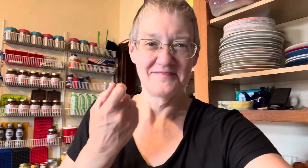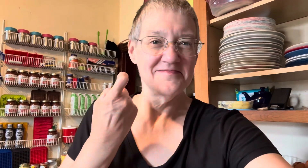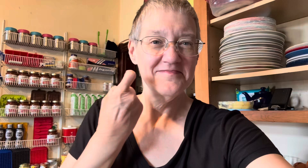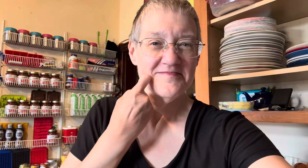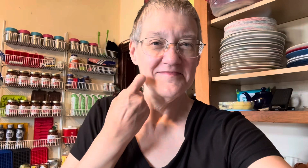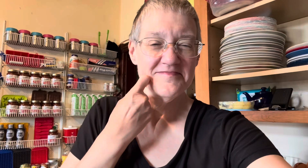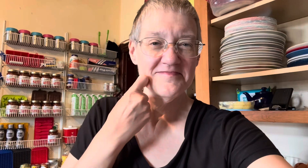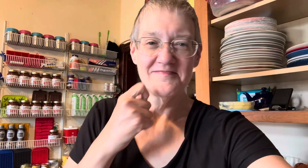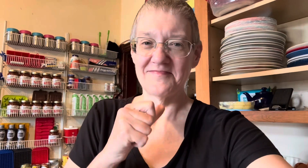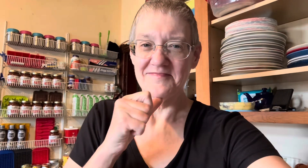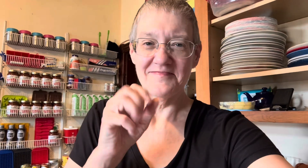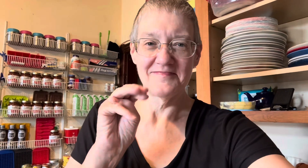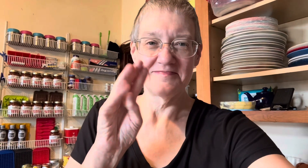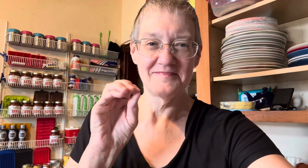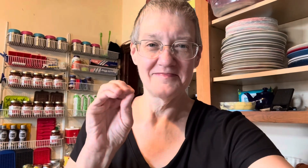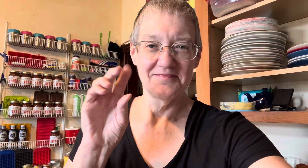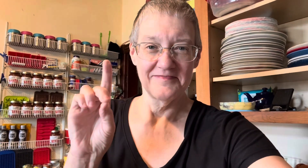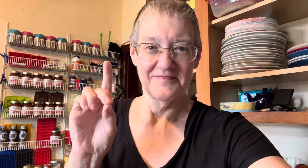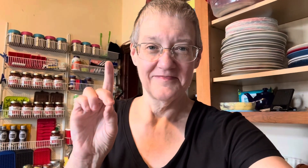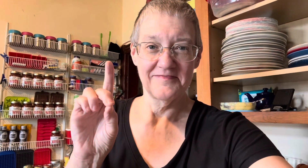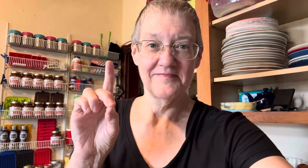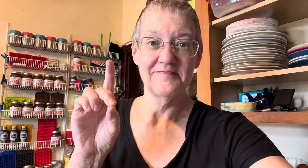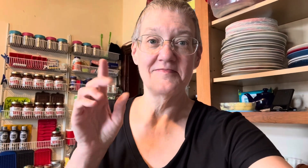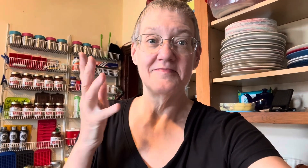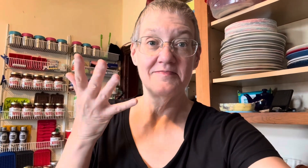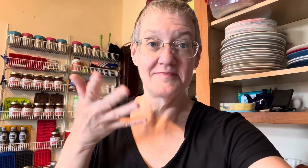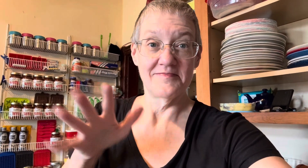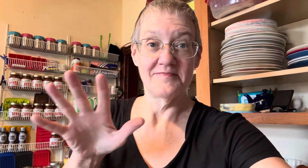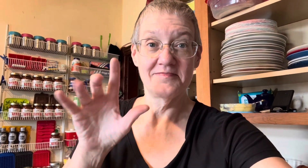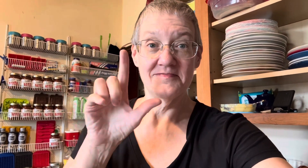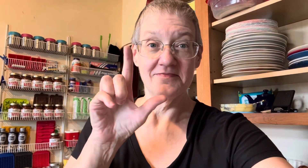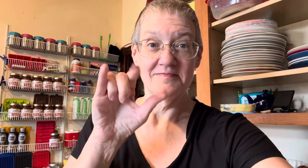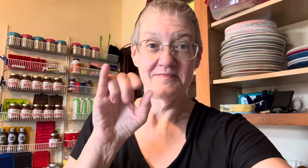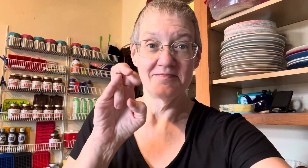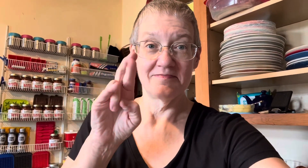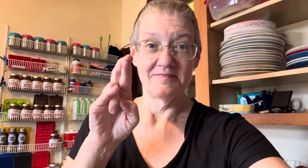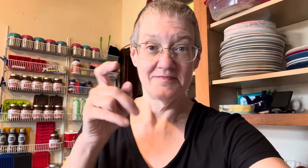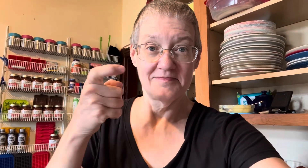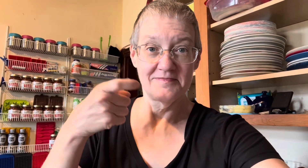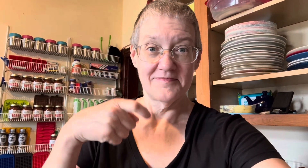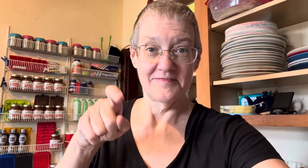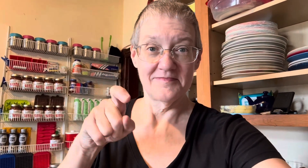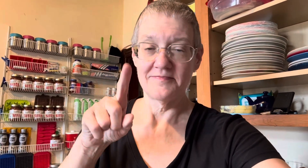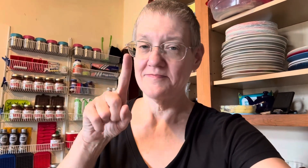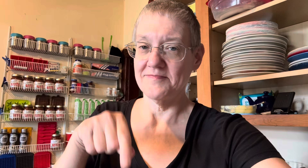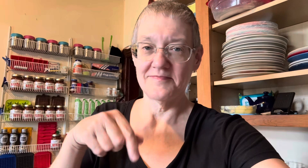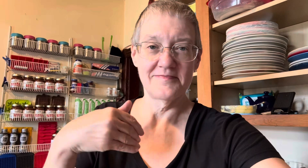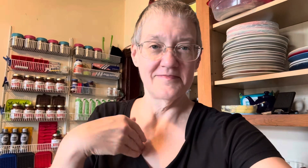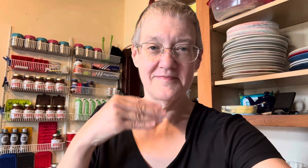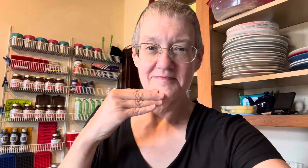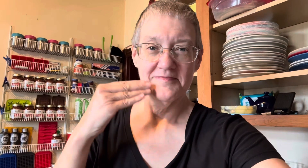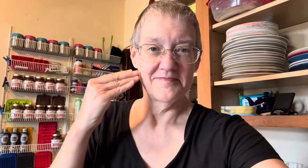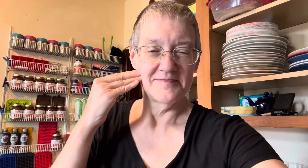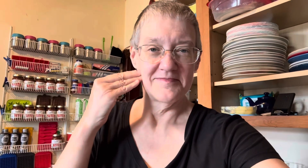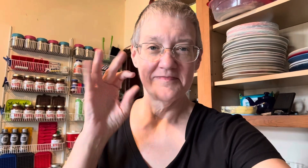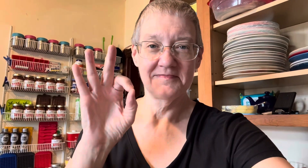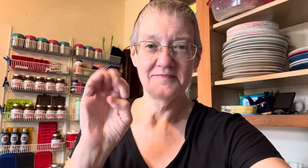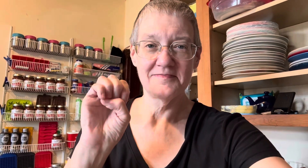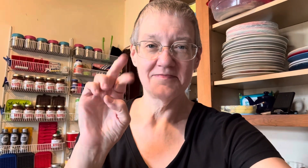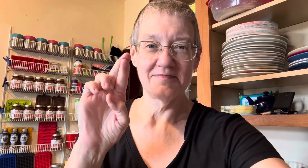Dale hasn't been eating yogurt recently. He hasn't been in the mood, and after his liver transplant, he will not be allowed to eat